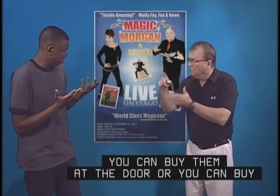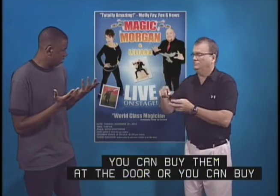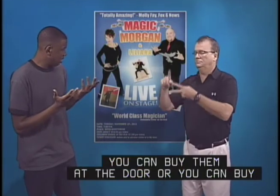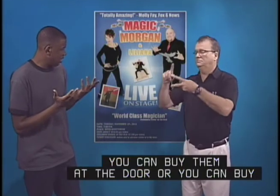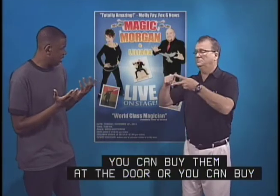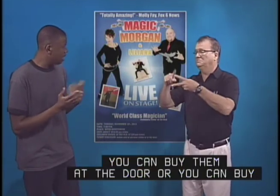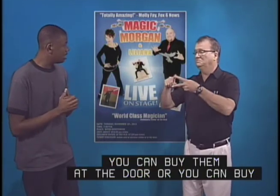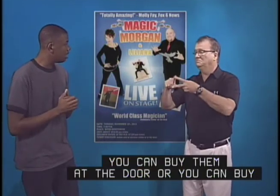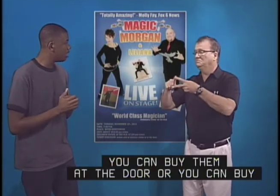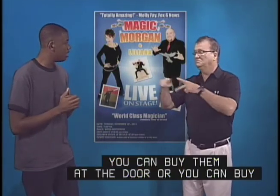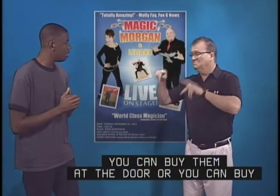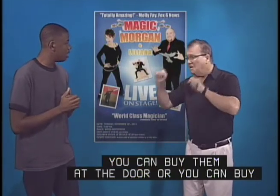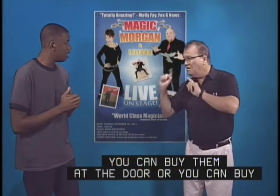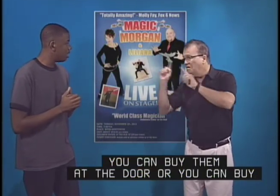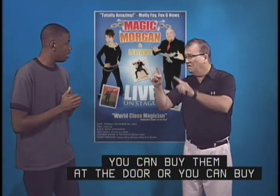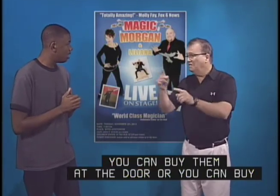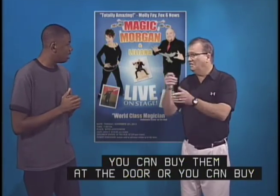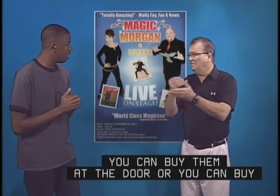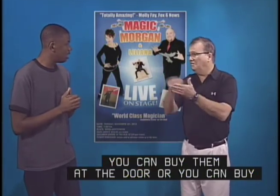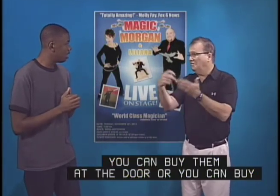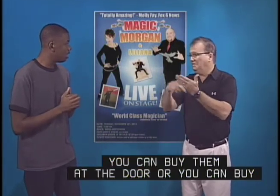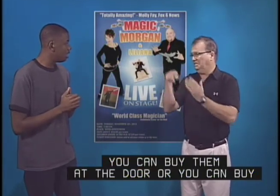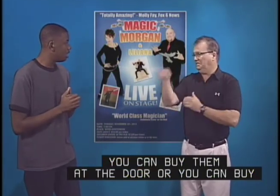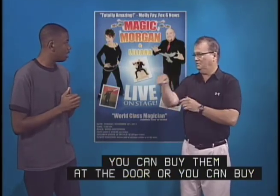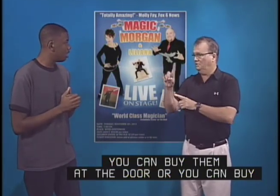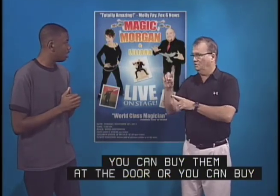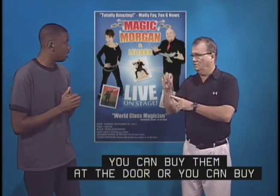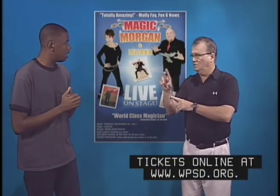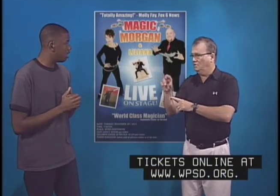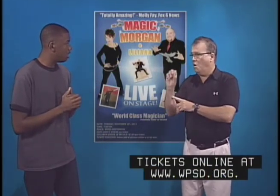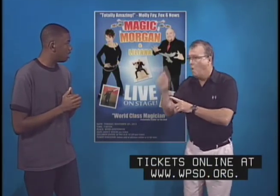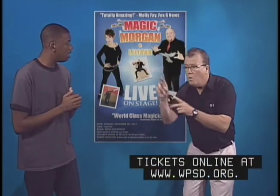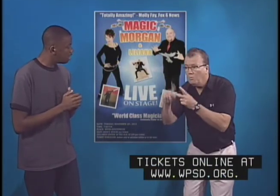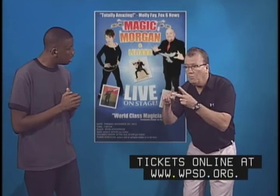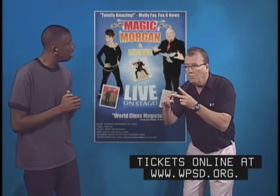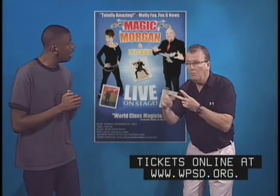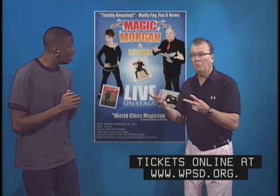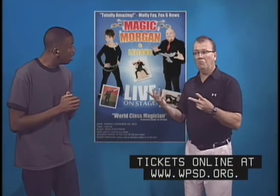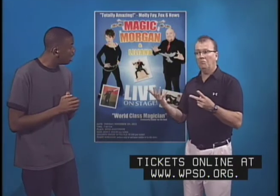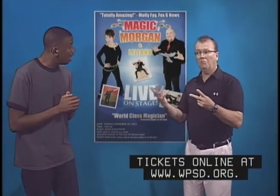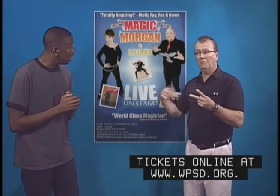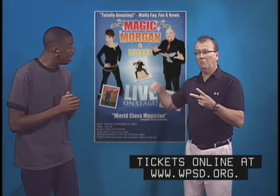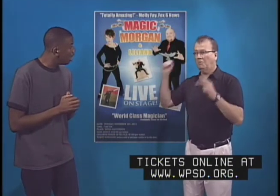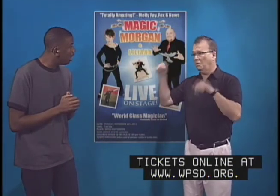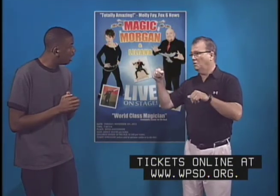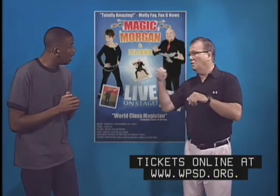Well, you can buy them at the door, or you can buy tickets online